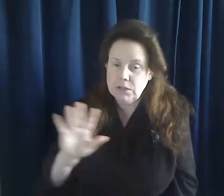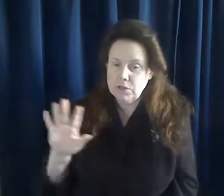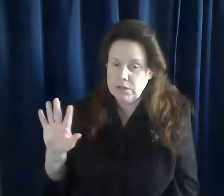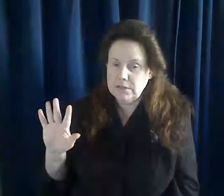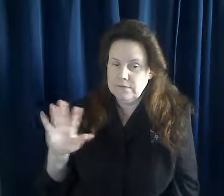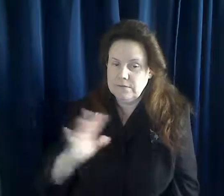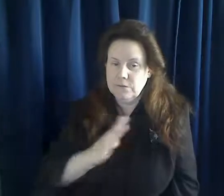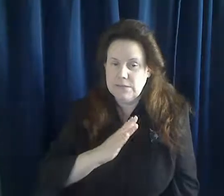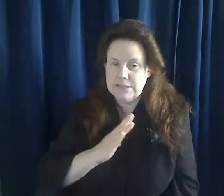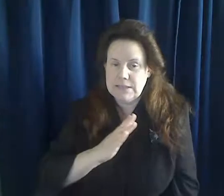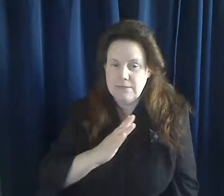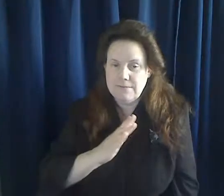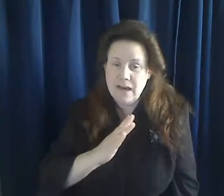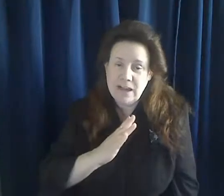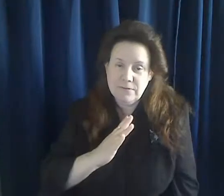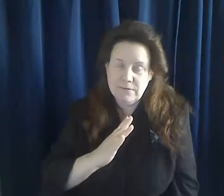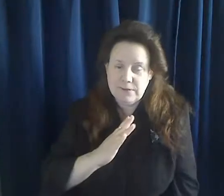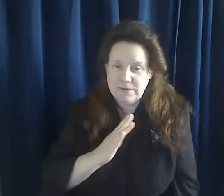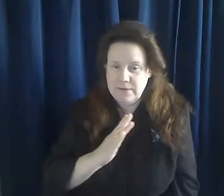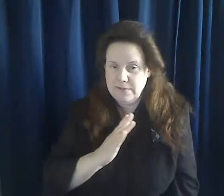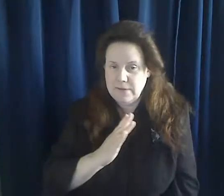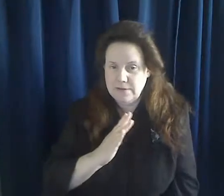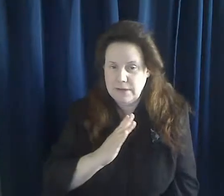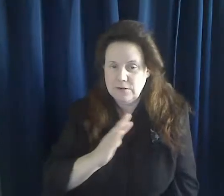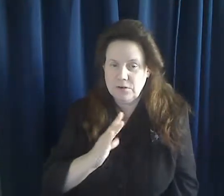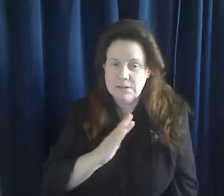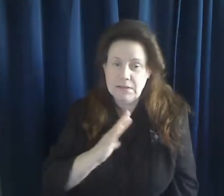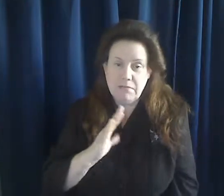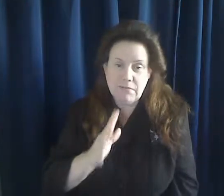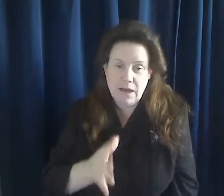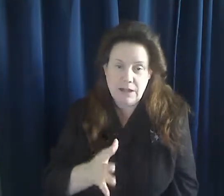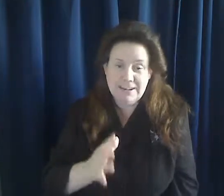You can say fine, like fine, fine, fine, or you can say fine.